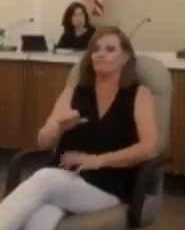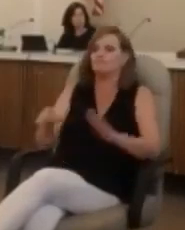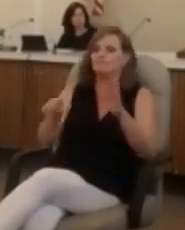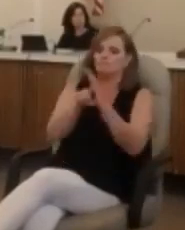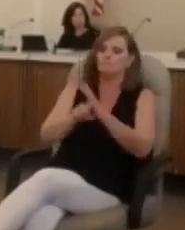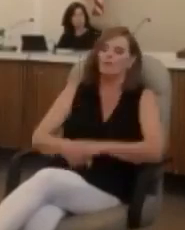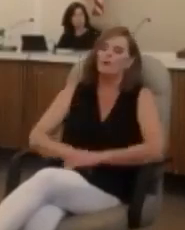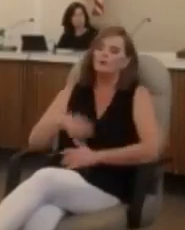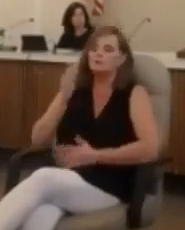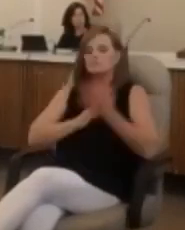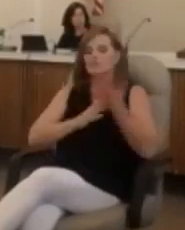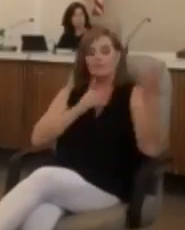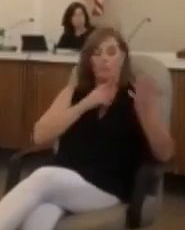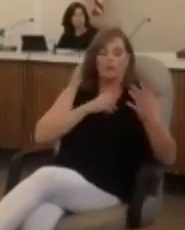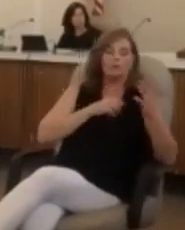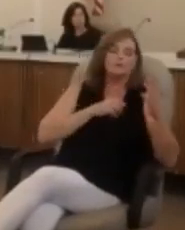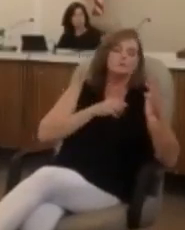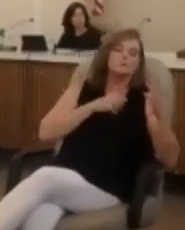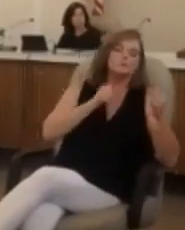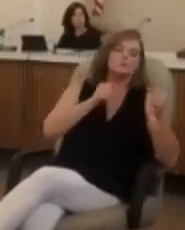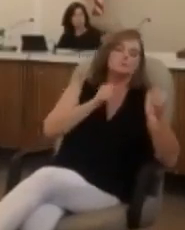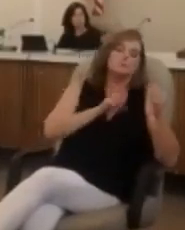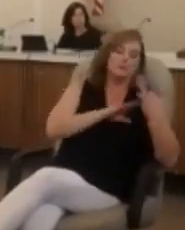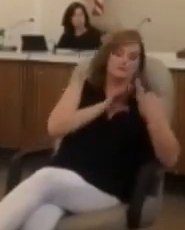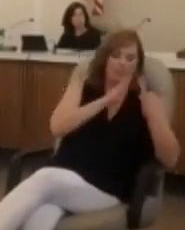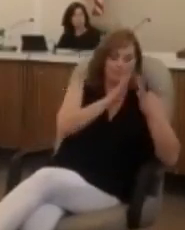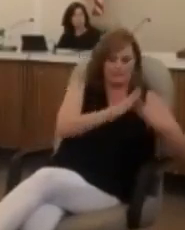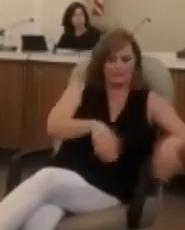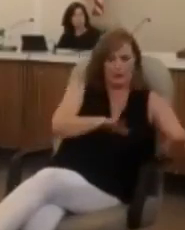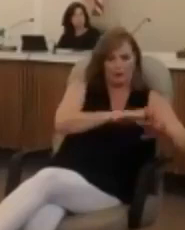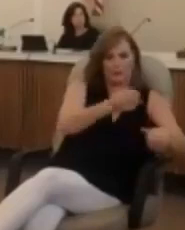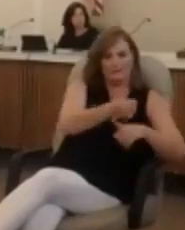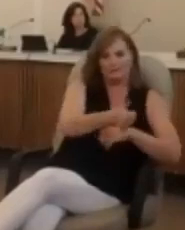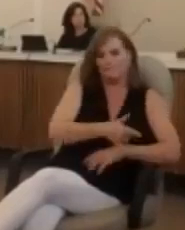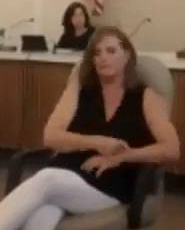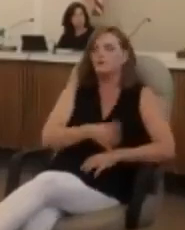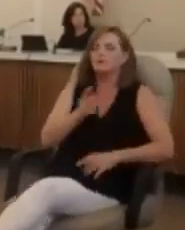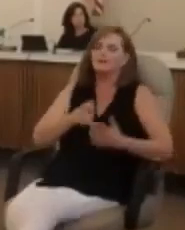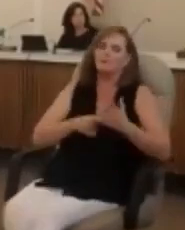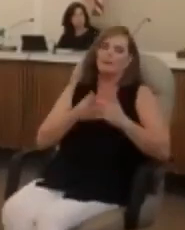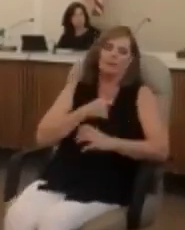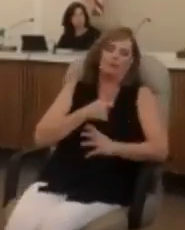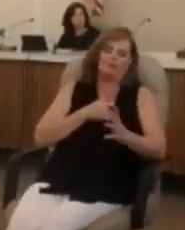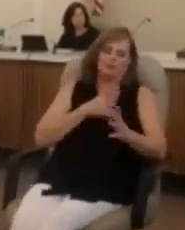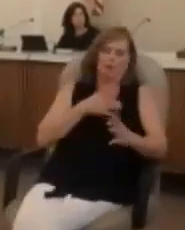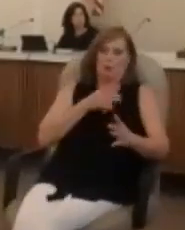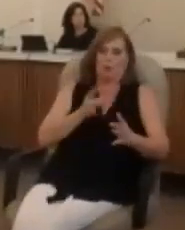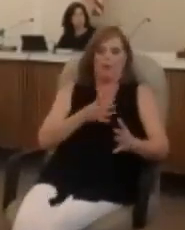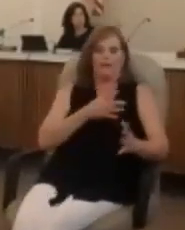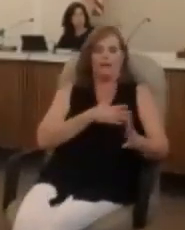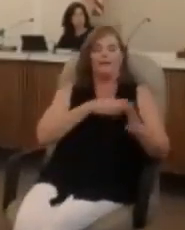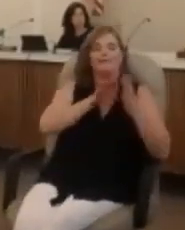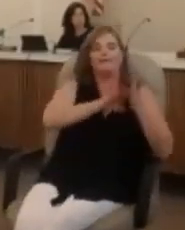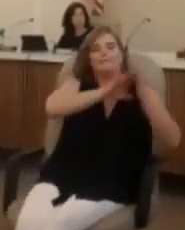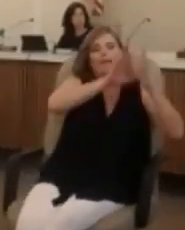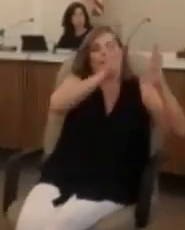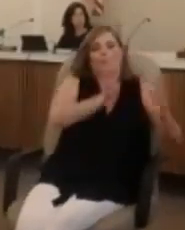Some for the development itself. The majority seem to be more opposed to the developer than the development.